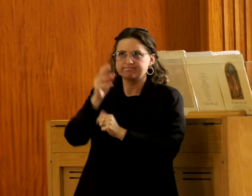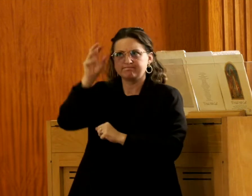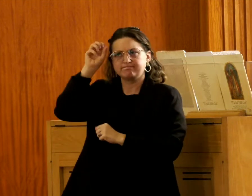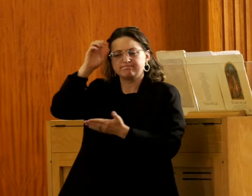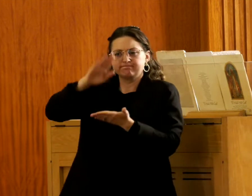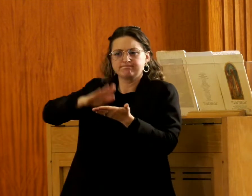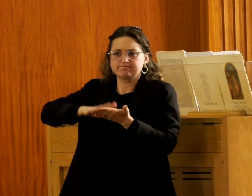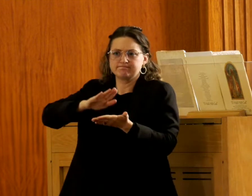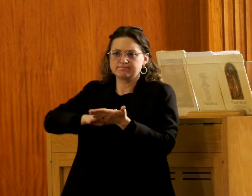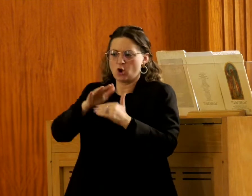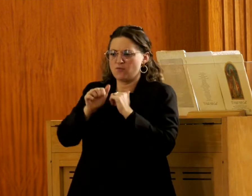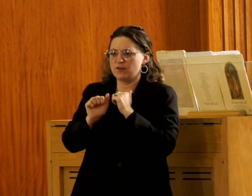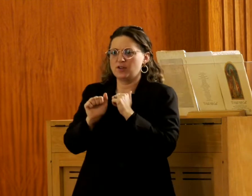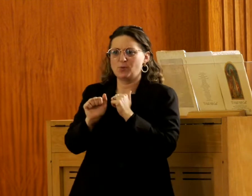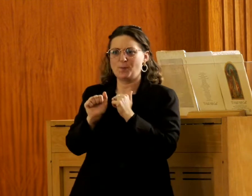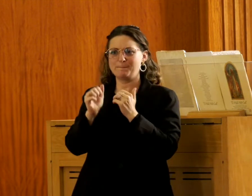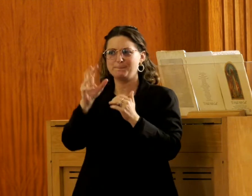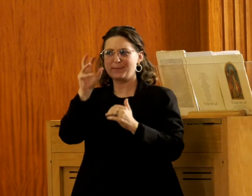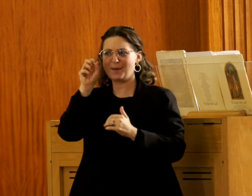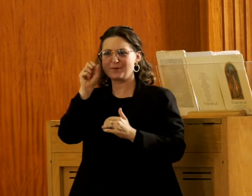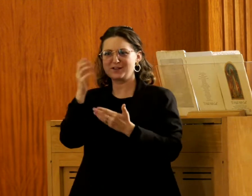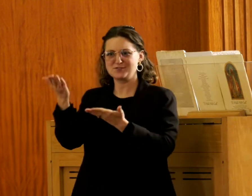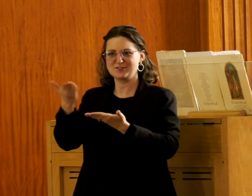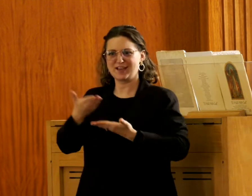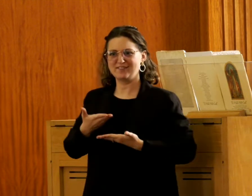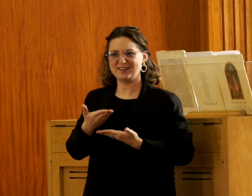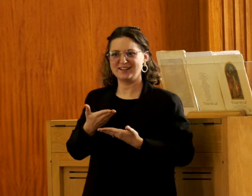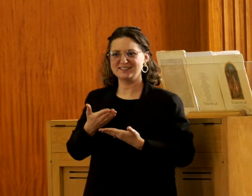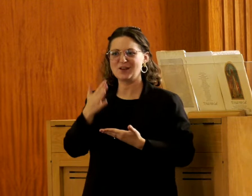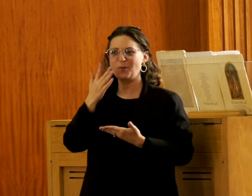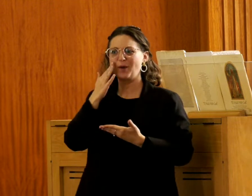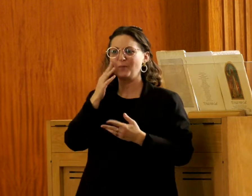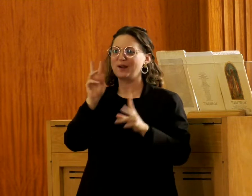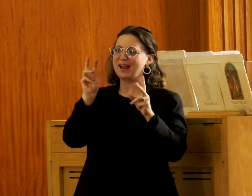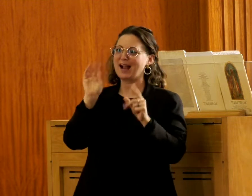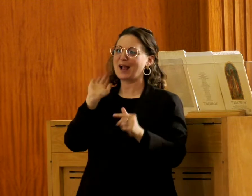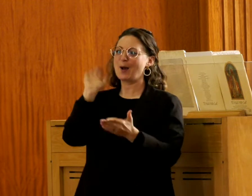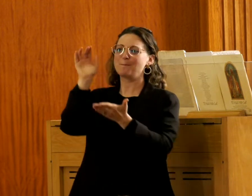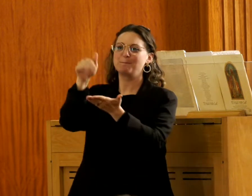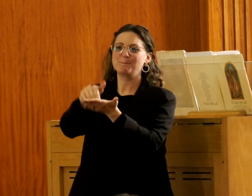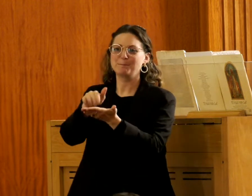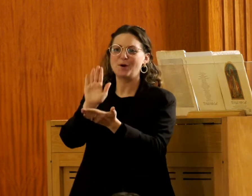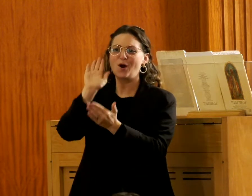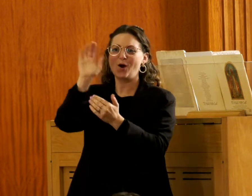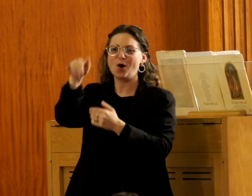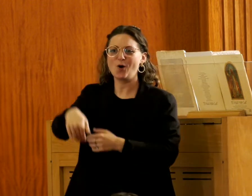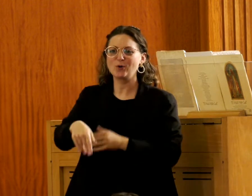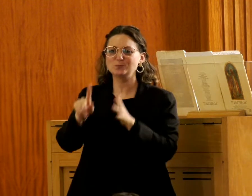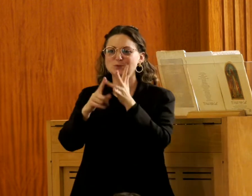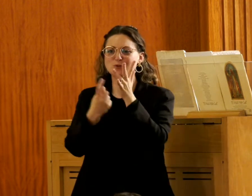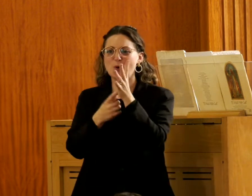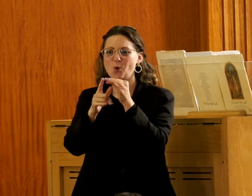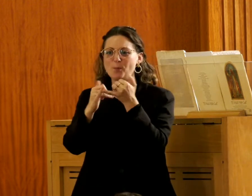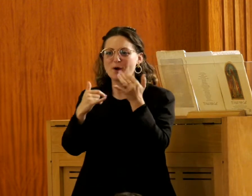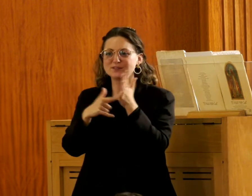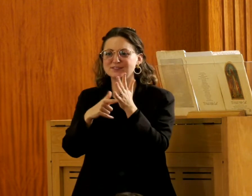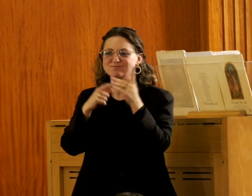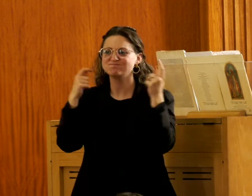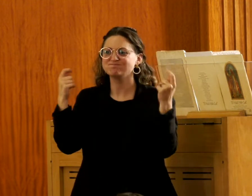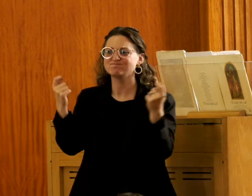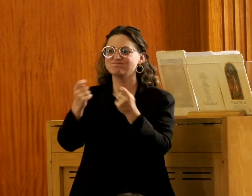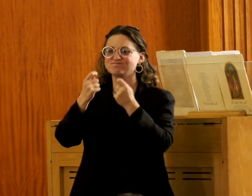memories you've left us, like coming home to Warwas for countless family